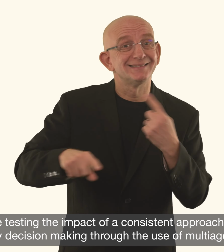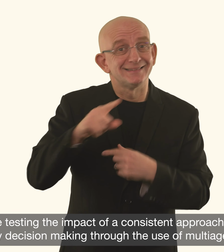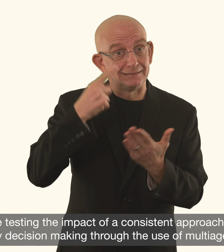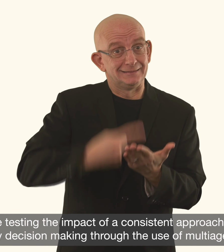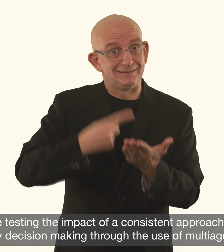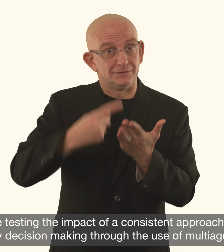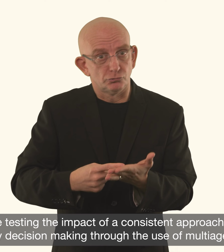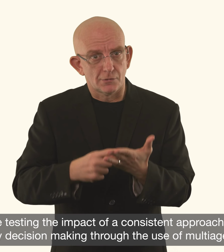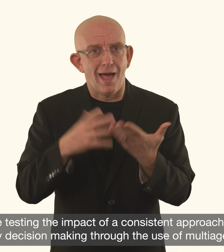-agency panels.